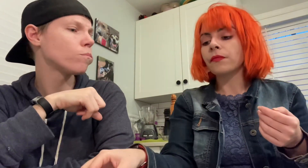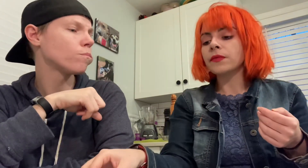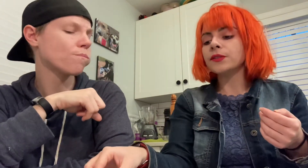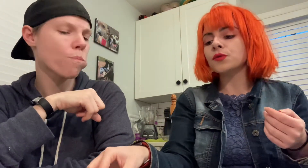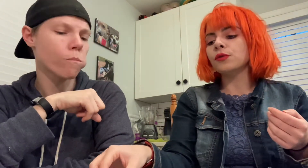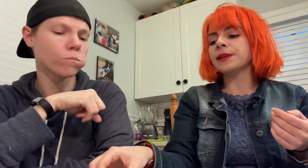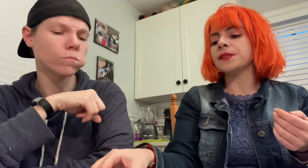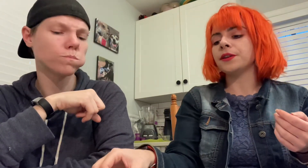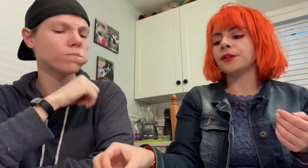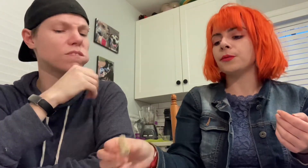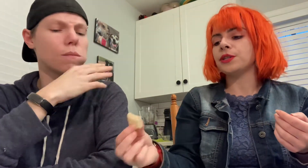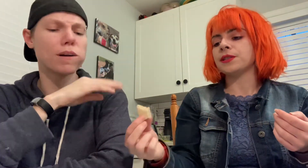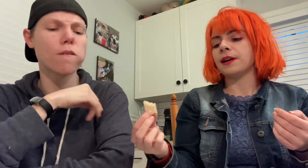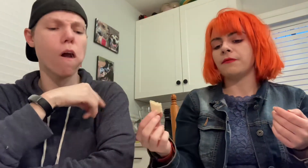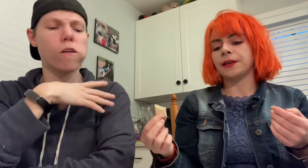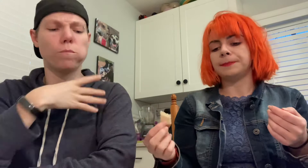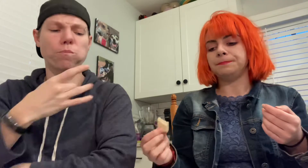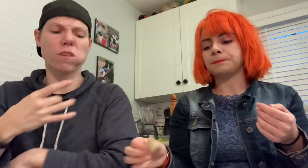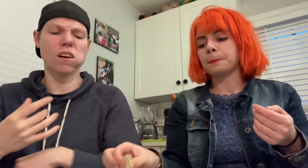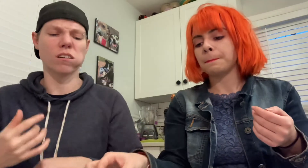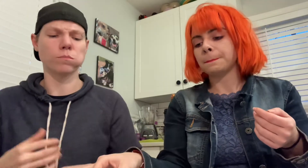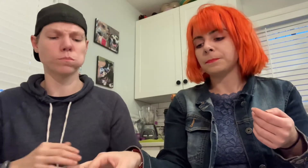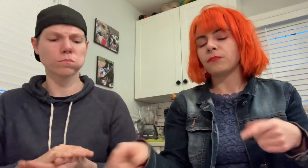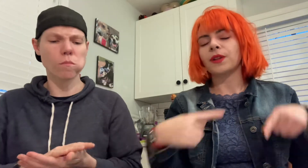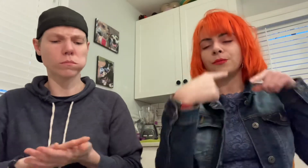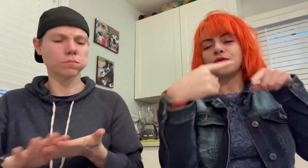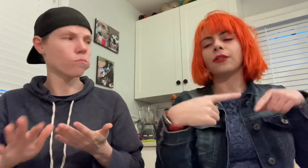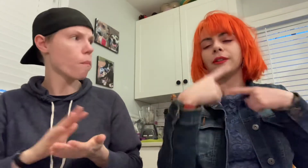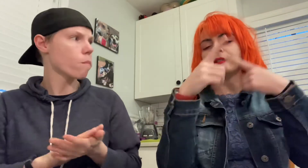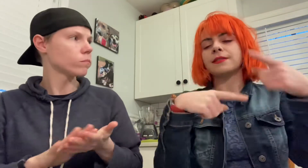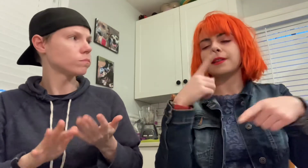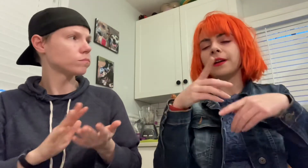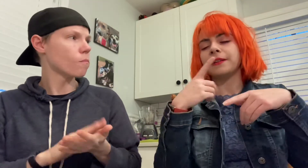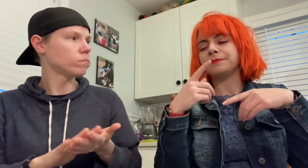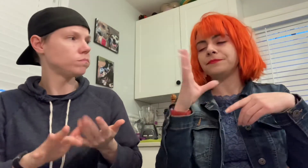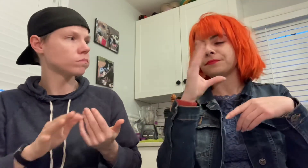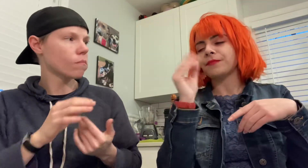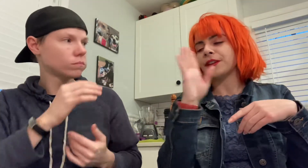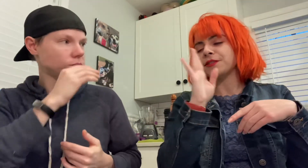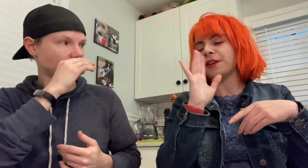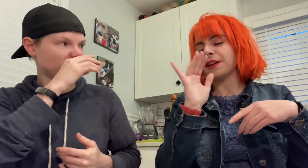It's cool because here, you know, we just have, I'm struggling to sign and